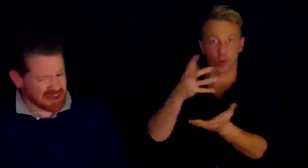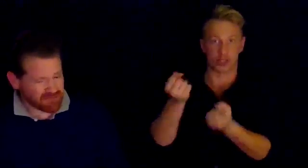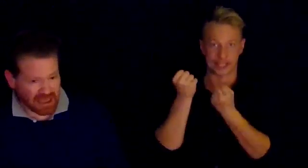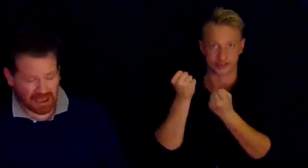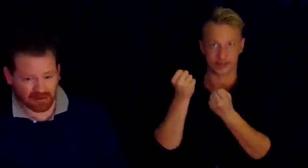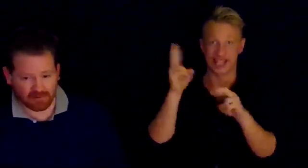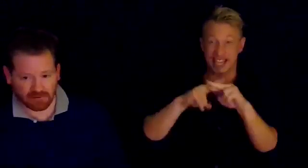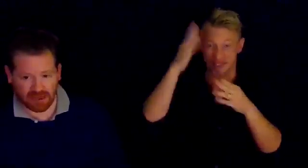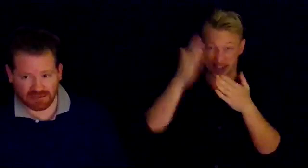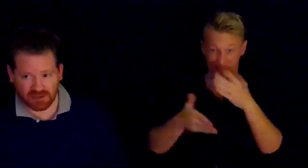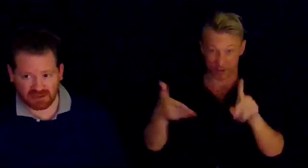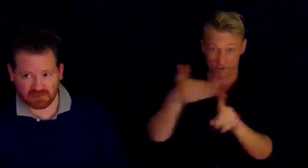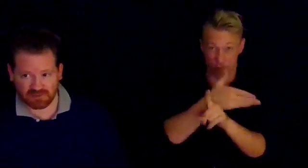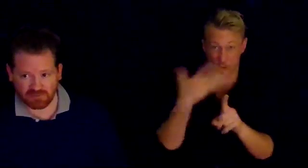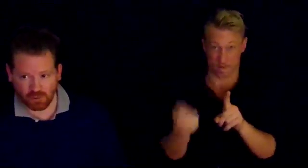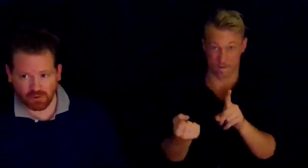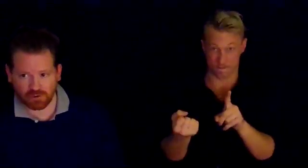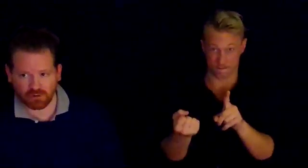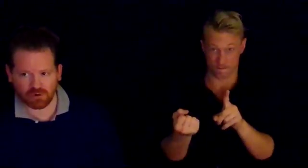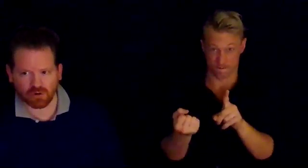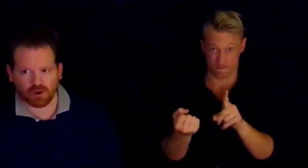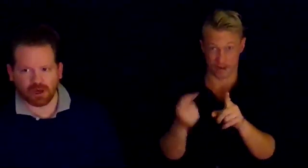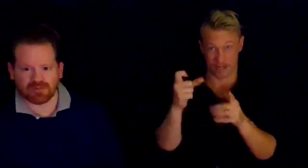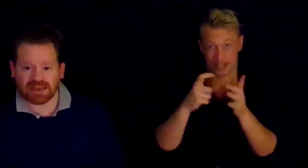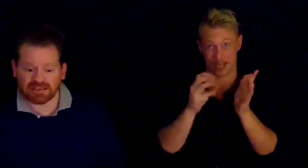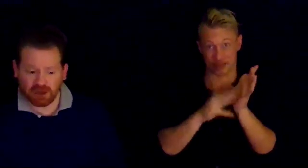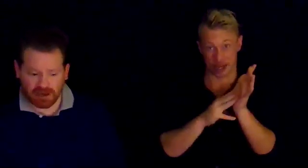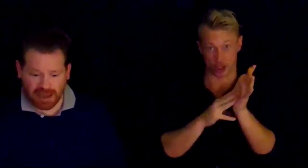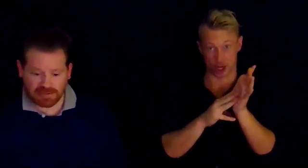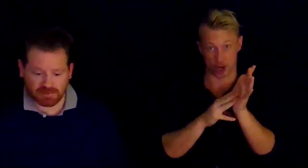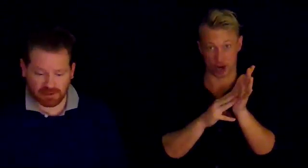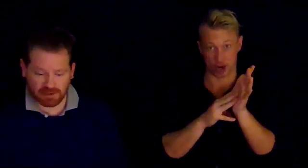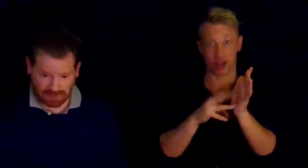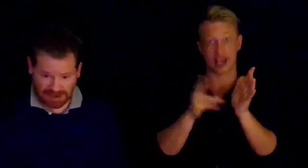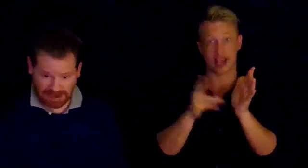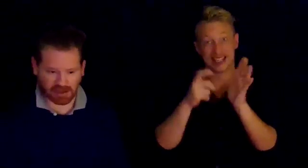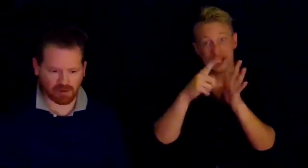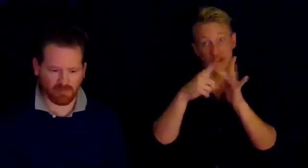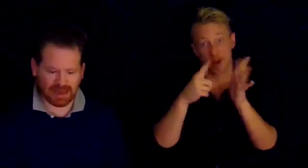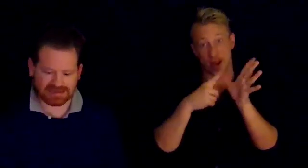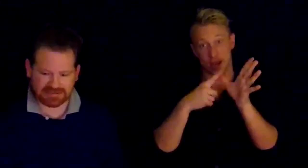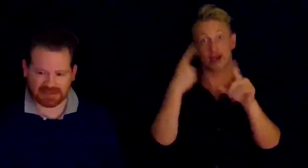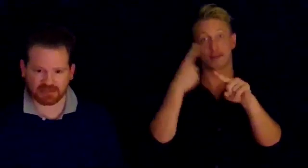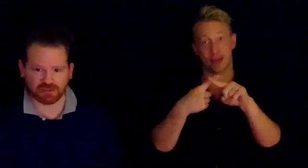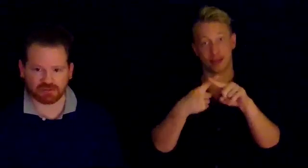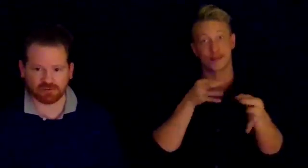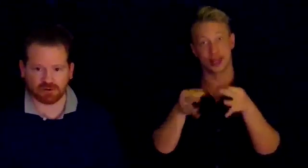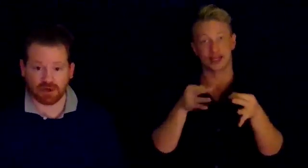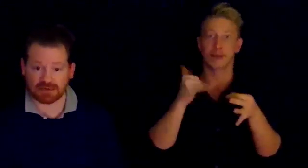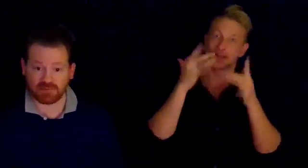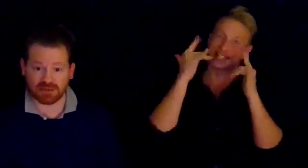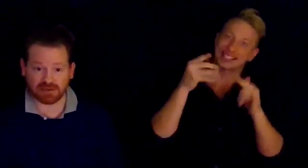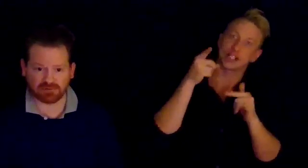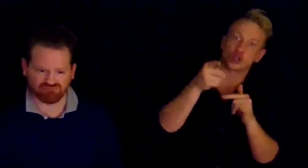If you've never had case management before, the NDIA and the planner may assess